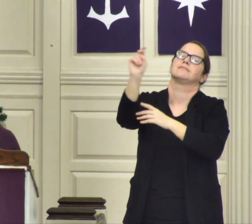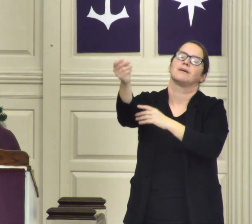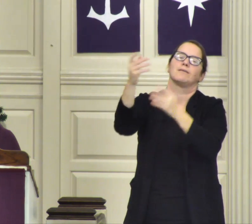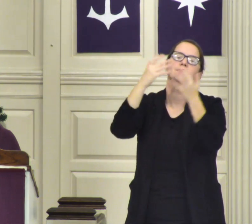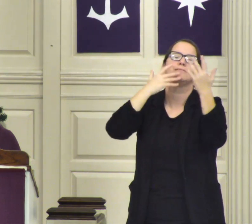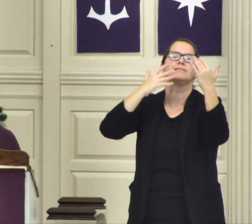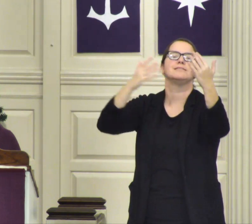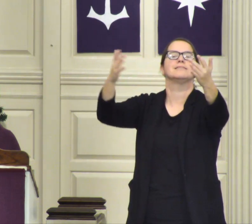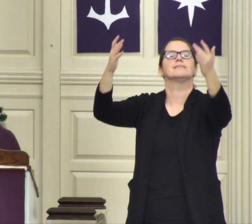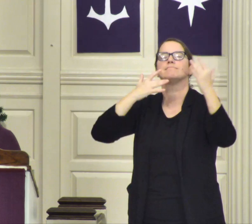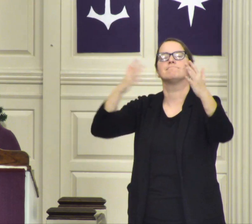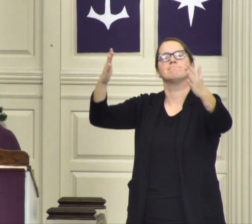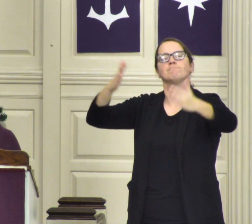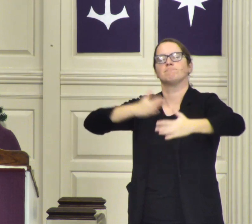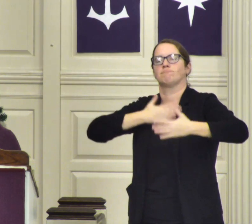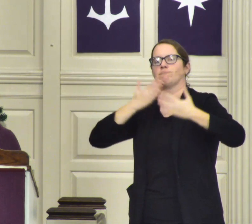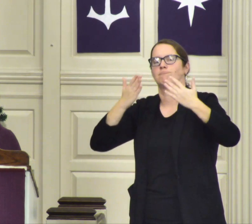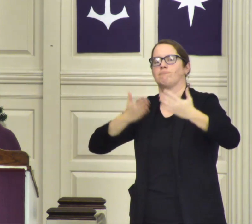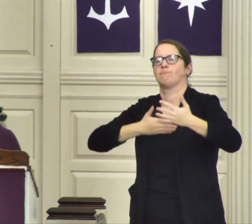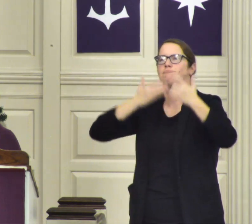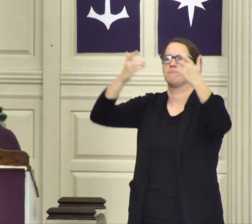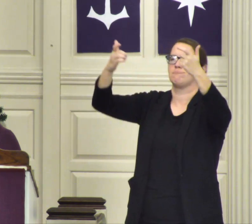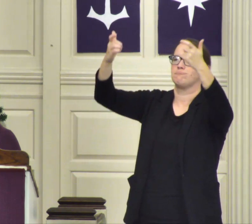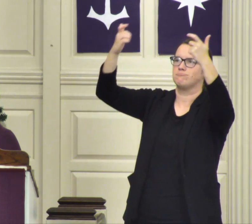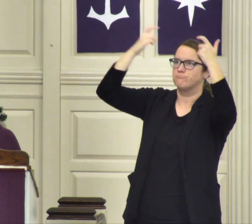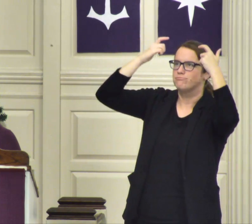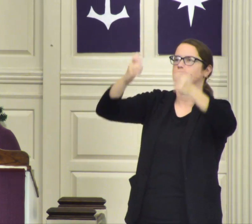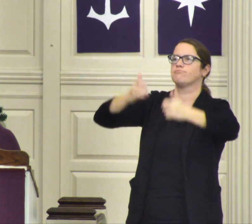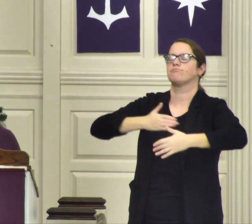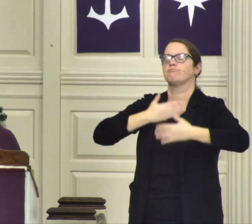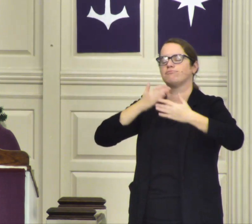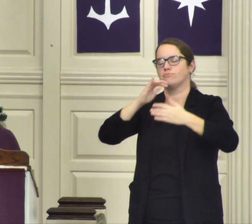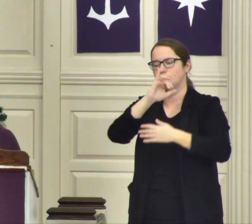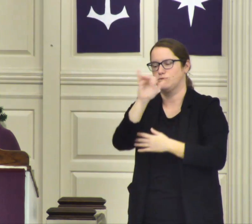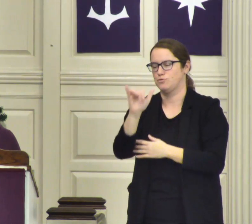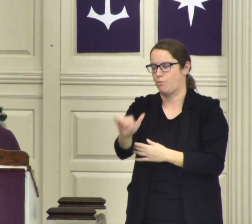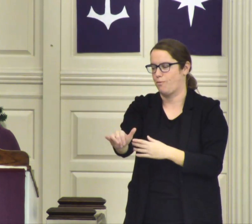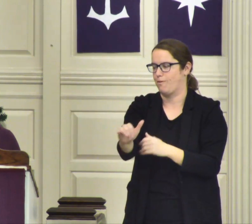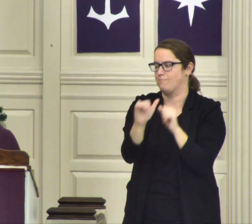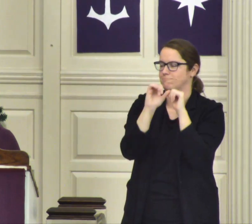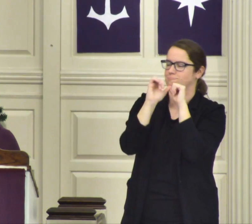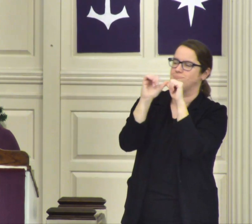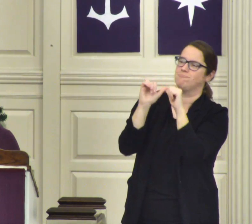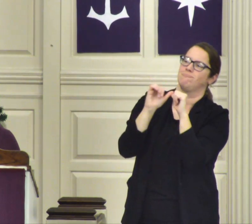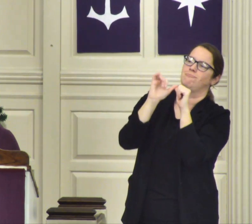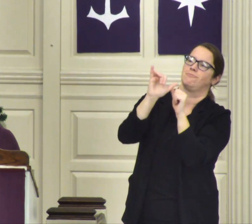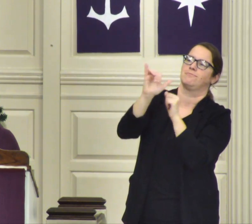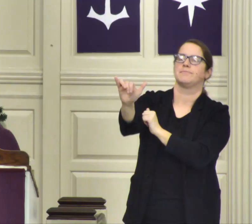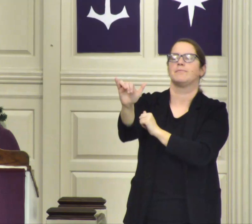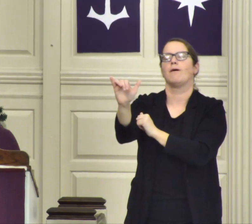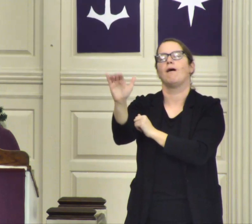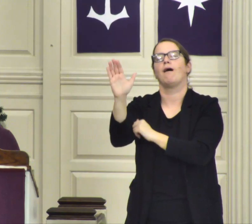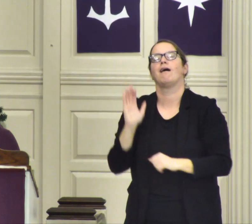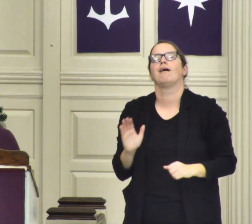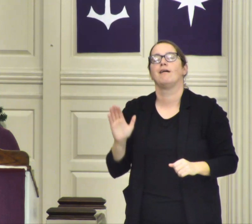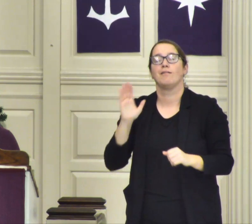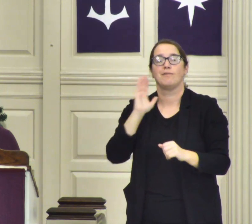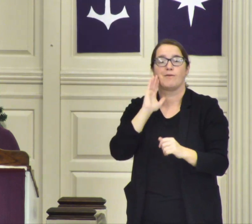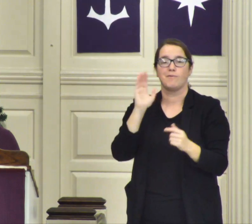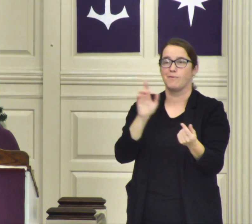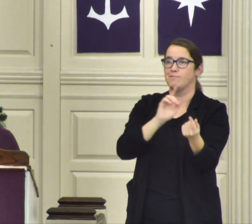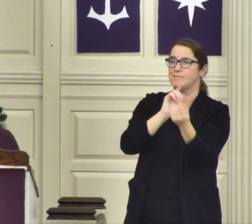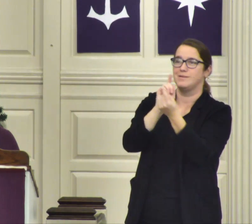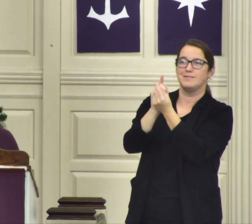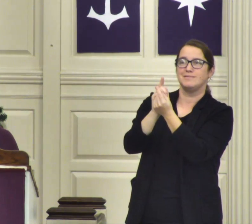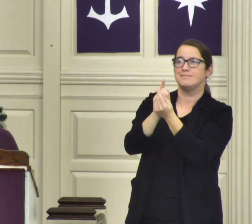joy. They will meet with joy and gladness, sorrow and mourning will